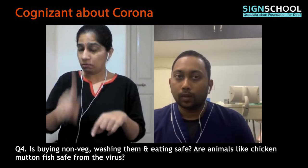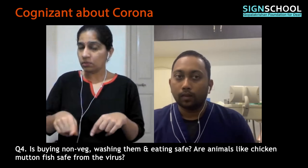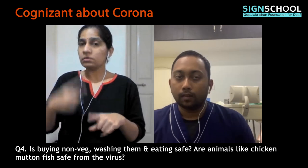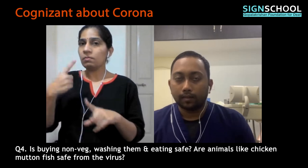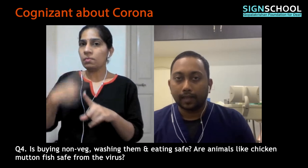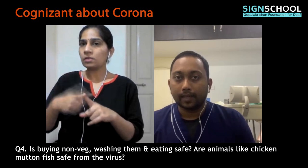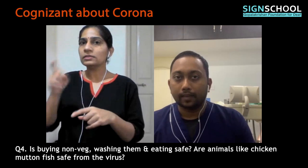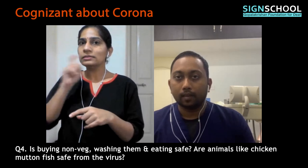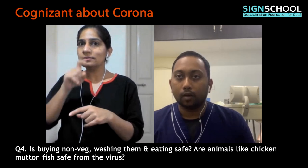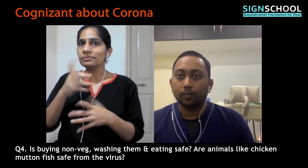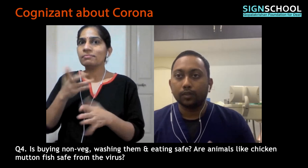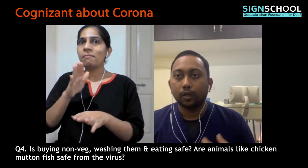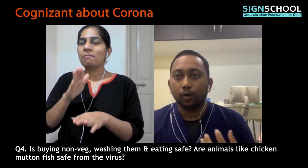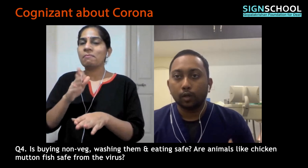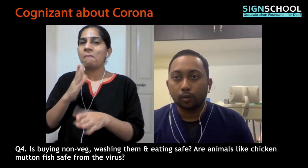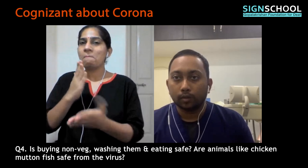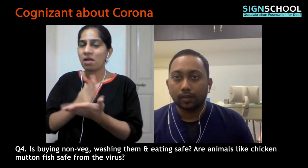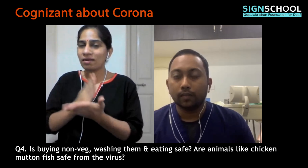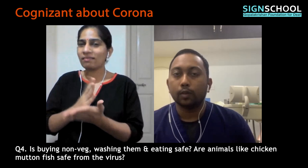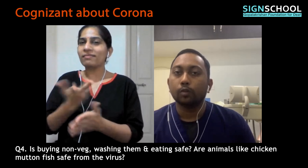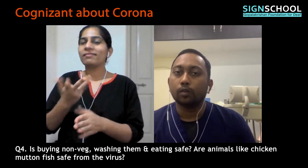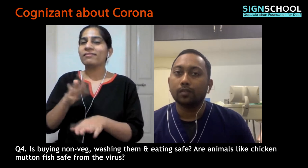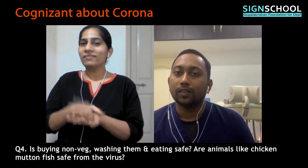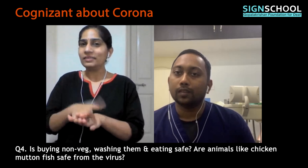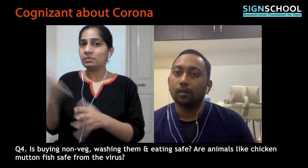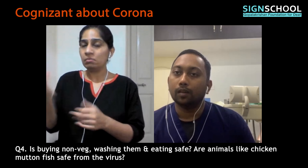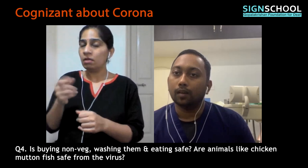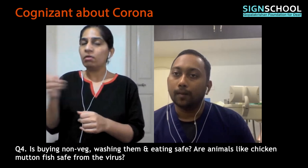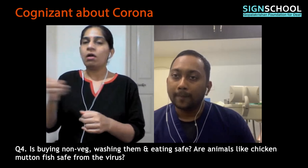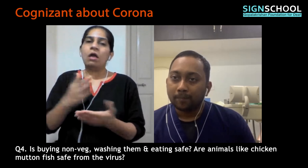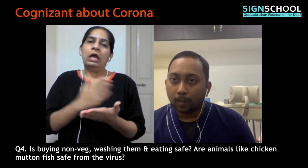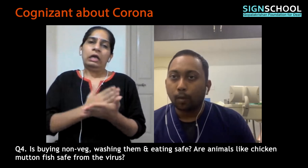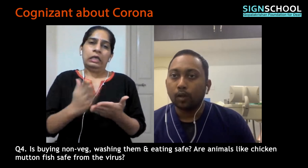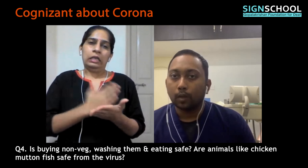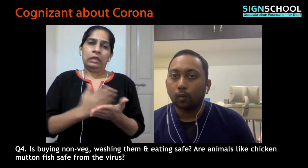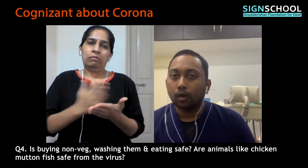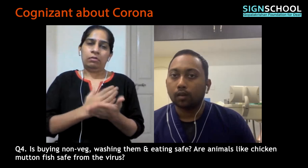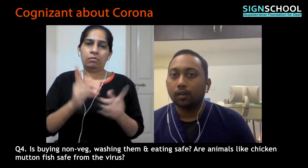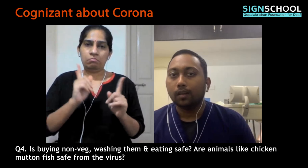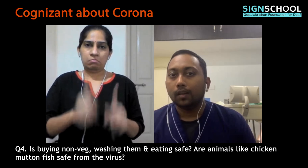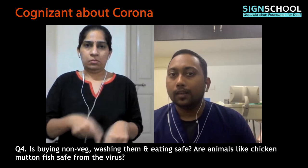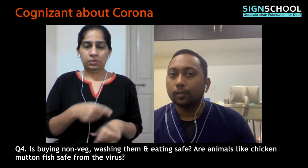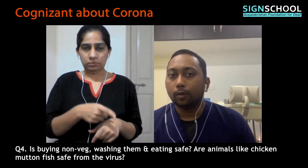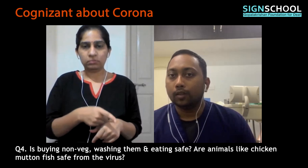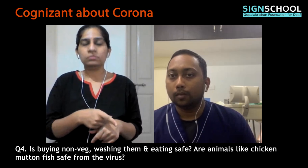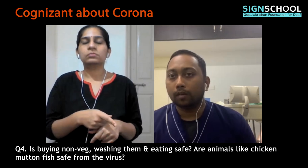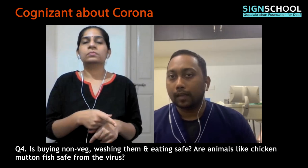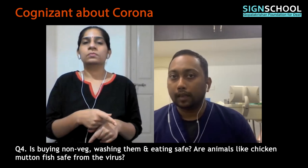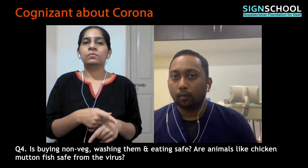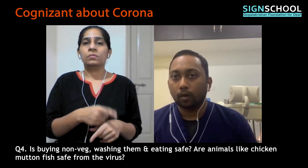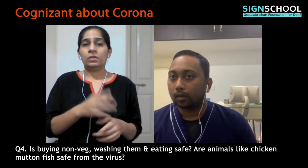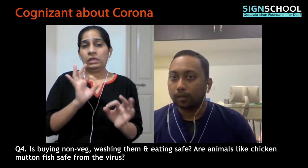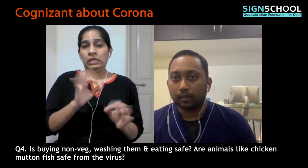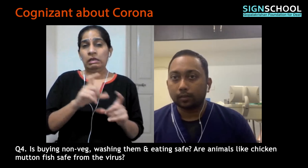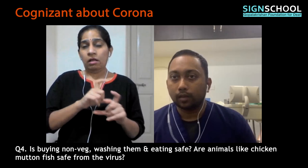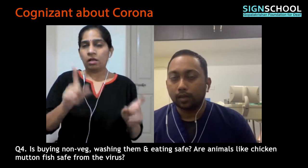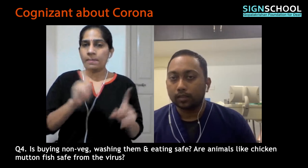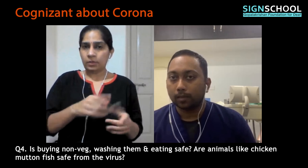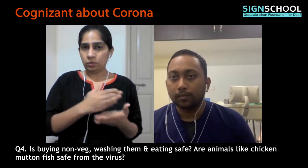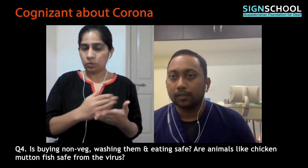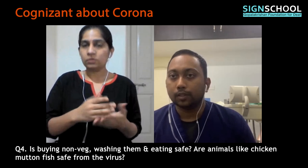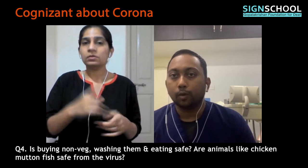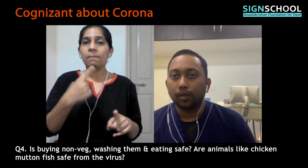wash it well, take it in. Obviously, you're going to cook it. When you cook it with boiling water, it's going to whatever